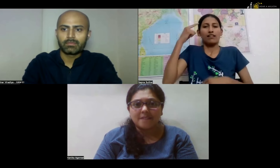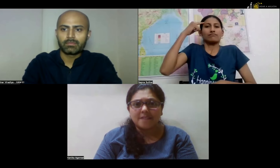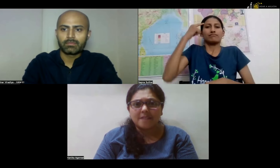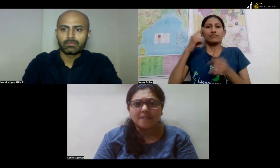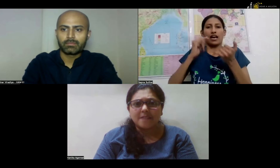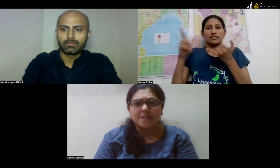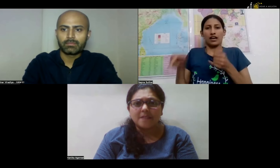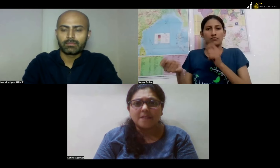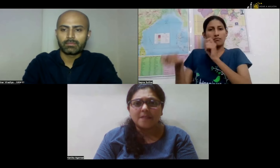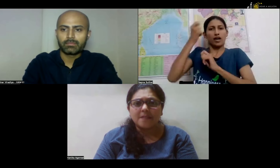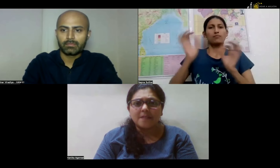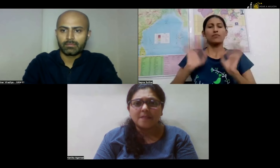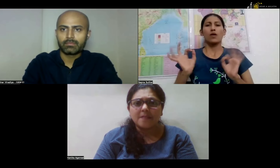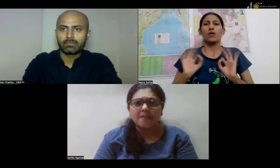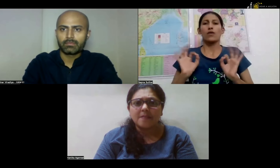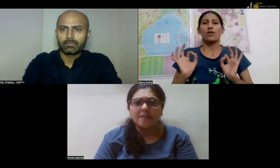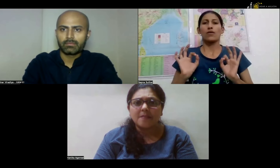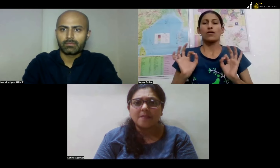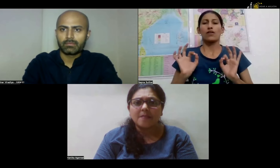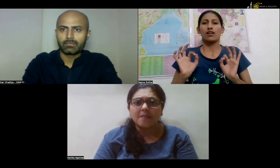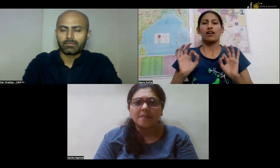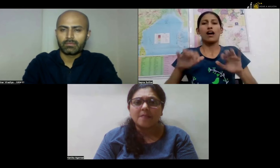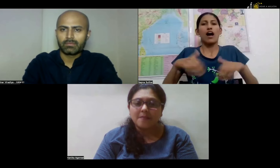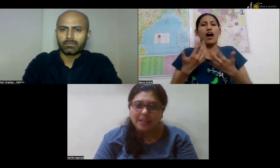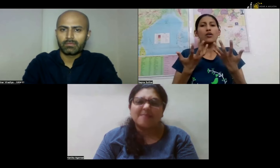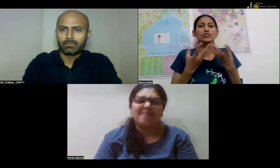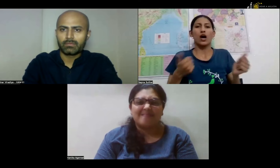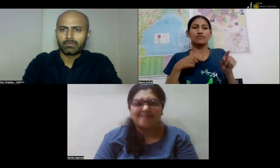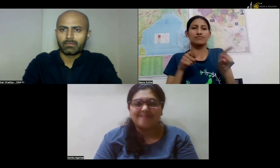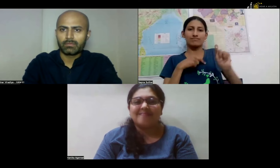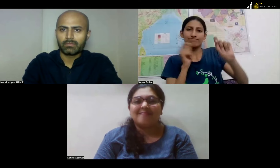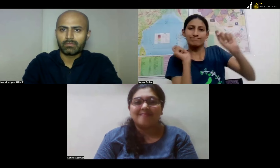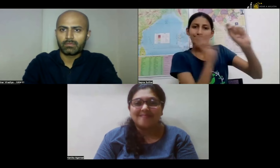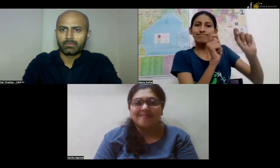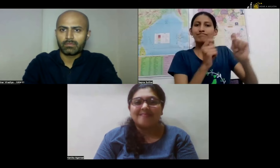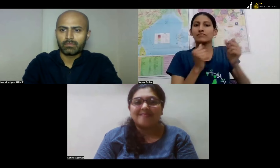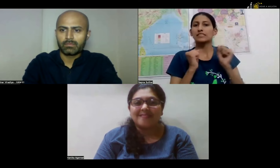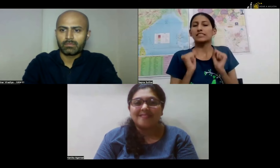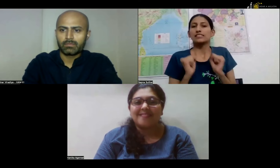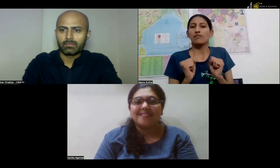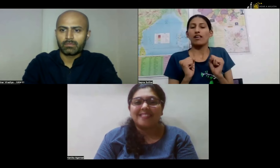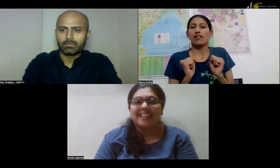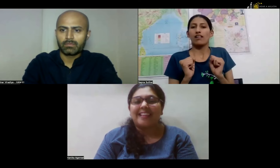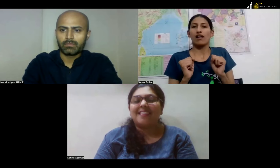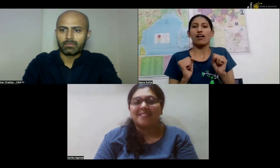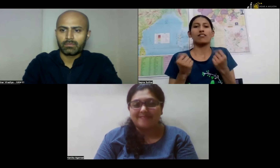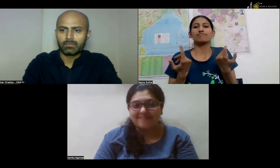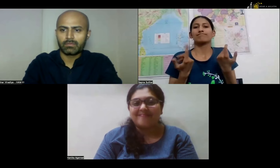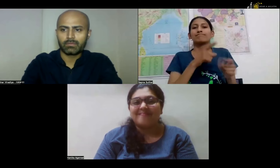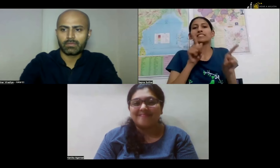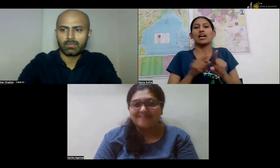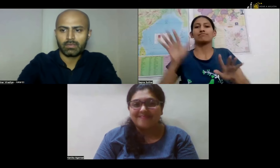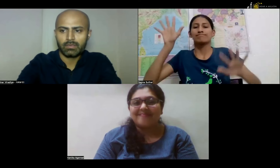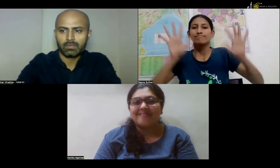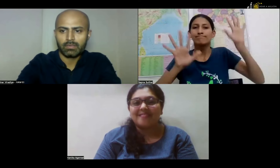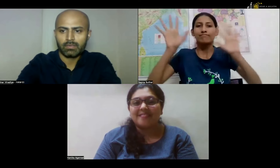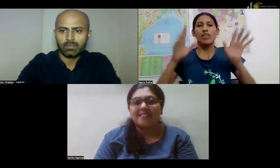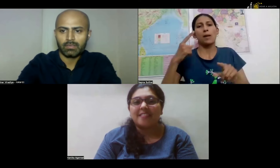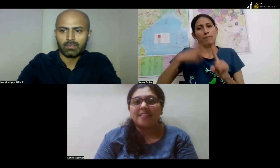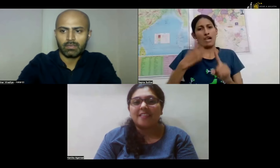younger one is deaf, and the second child is not getting aware seeing